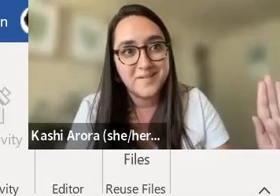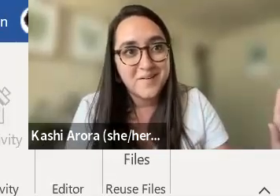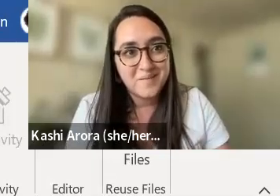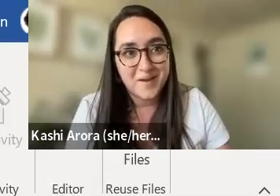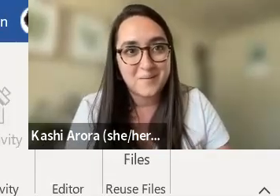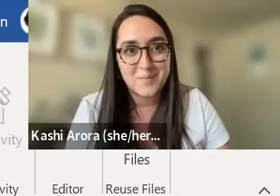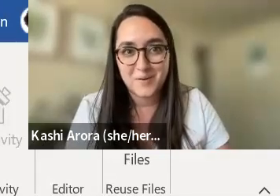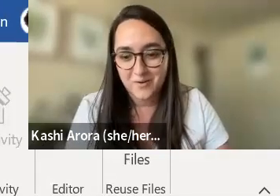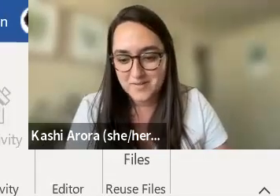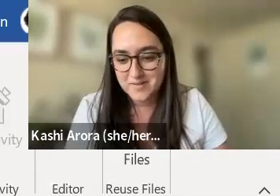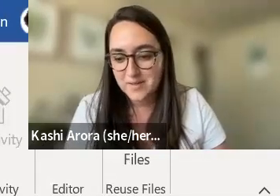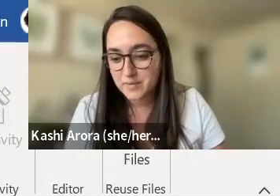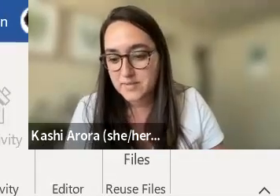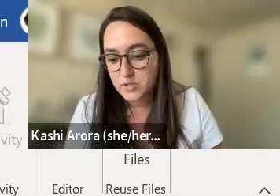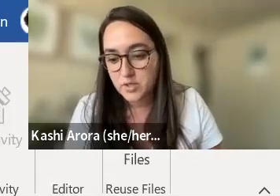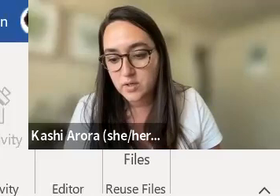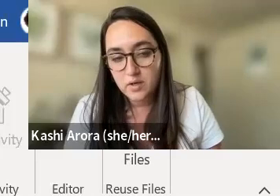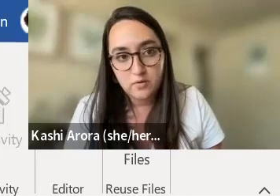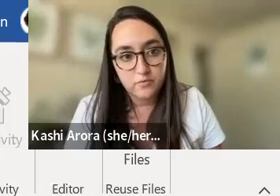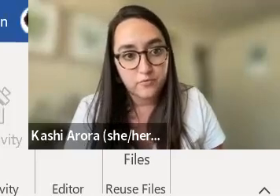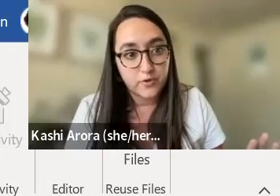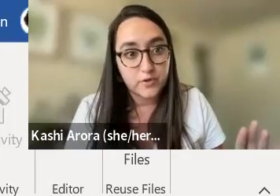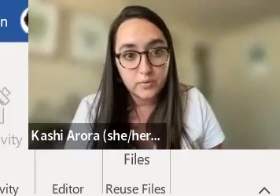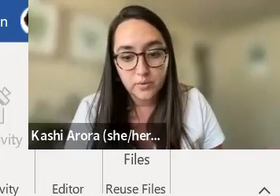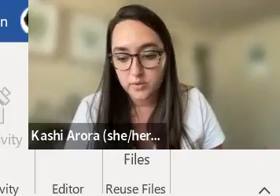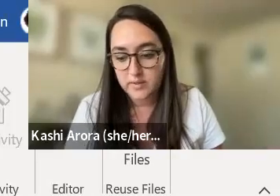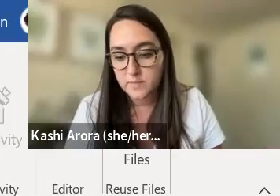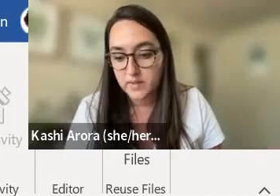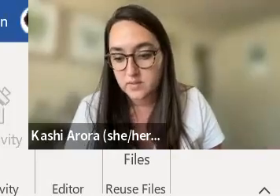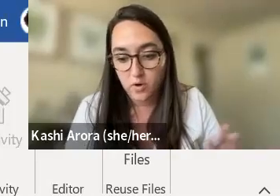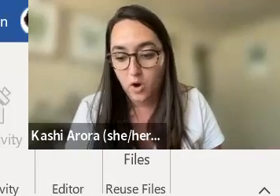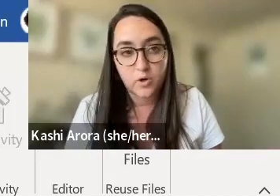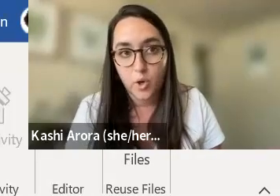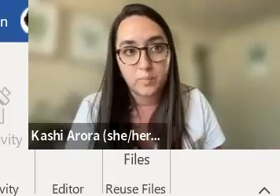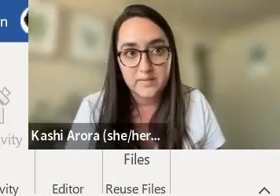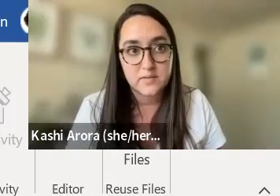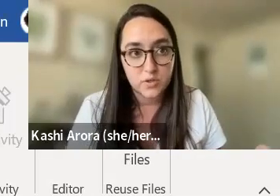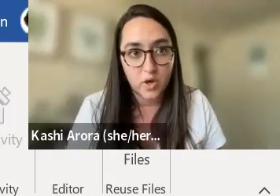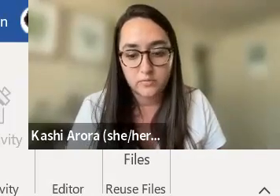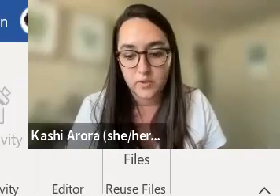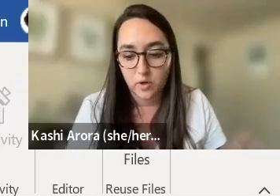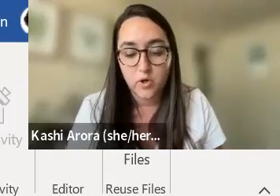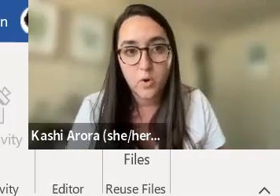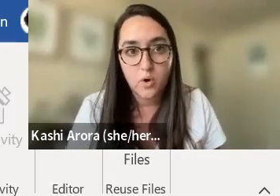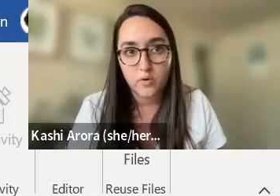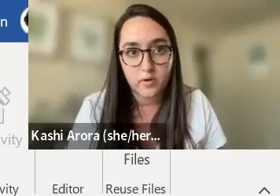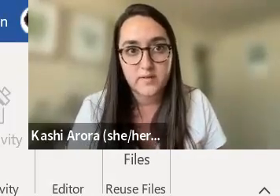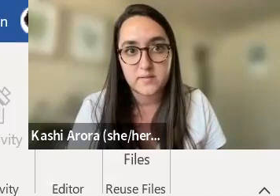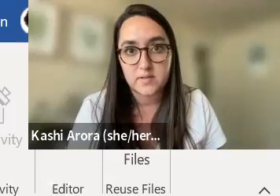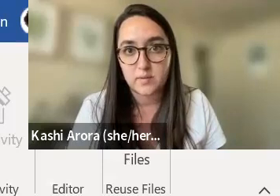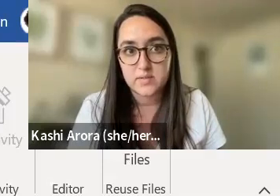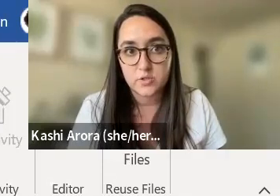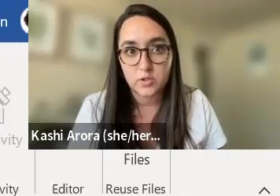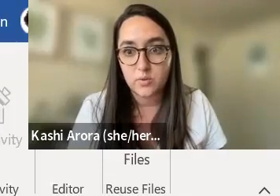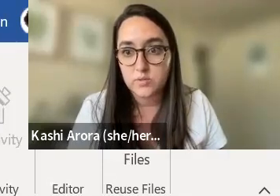to why can't people get crisis stabilization? For youth, that's because there are no places to go. There are no current